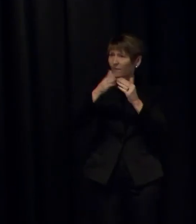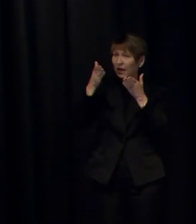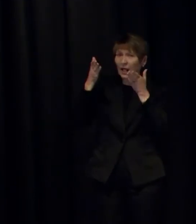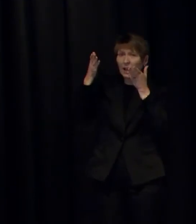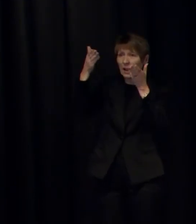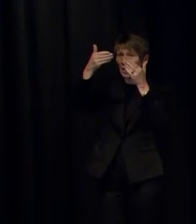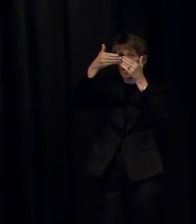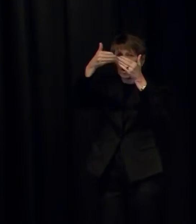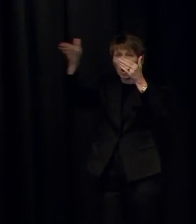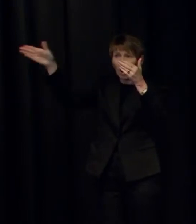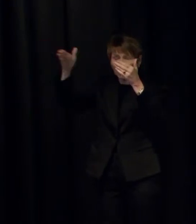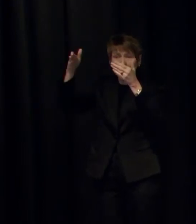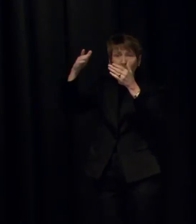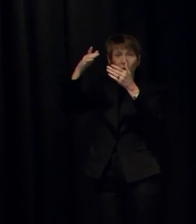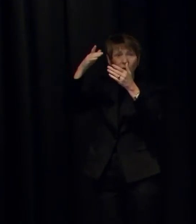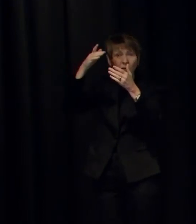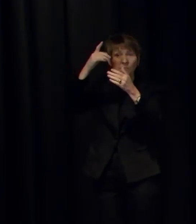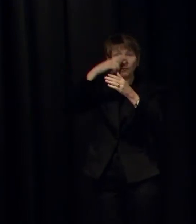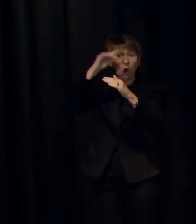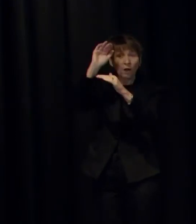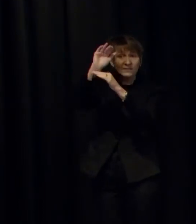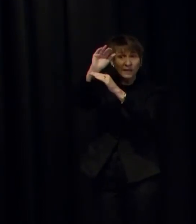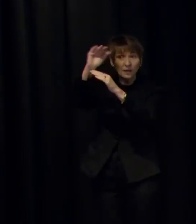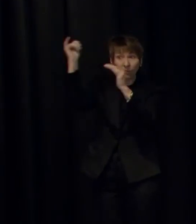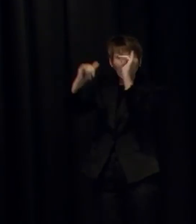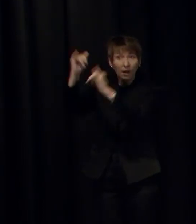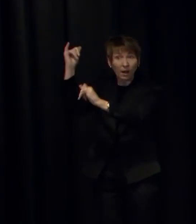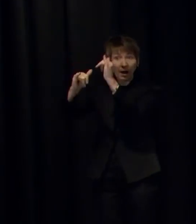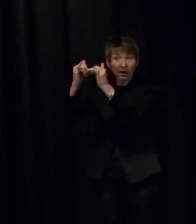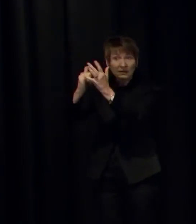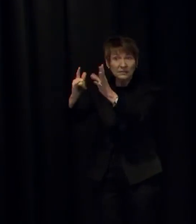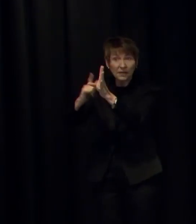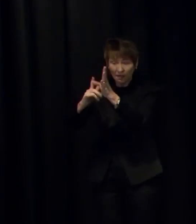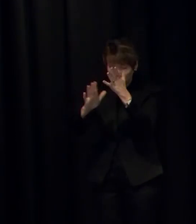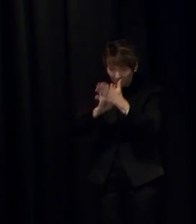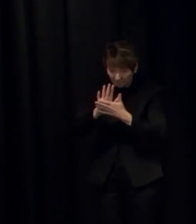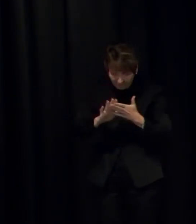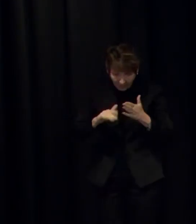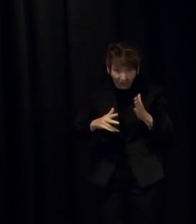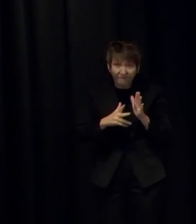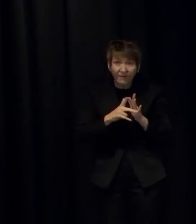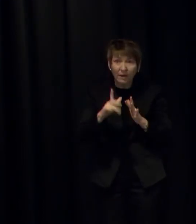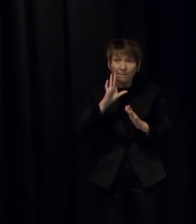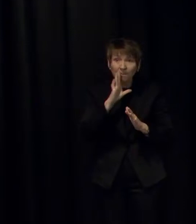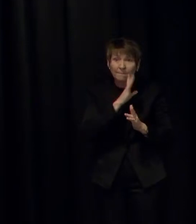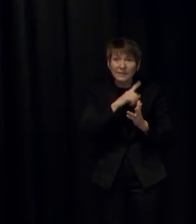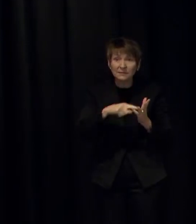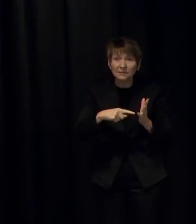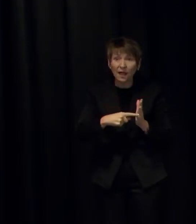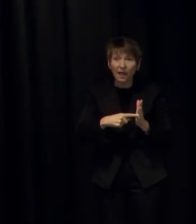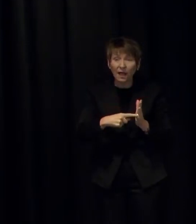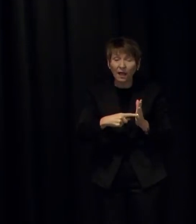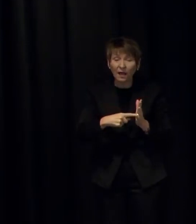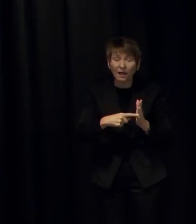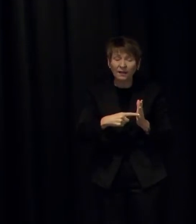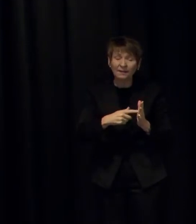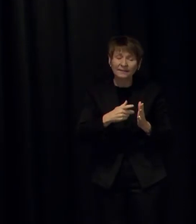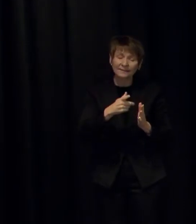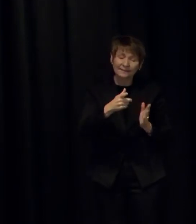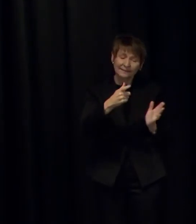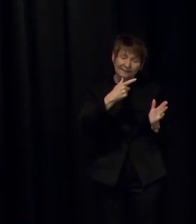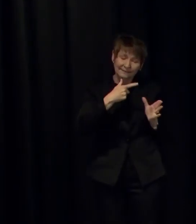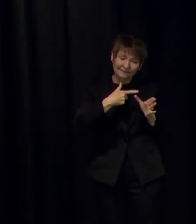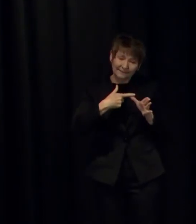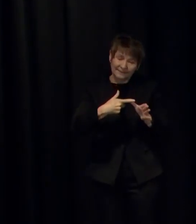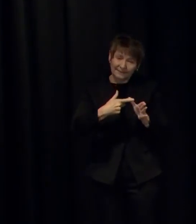universities go to New South Wales? No, I'm not finding fault with your conclusion, but please don't be in